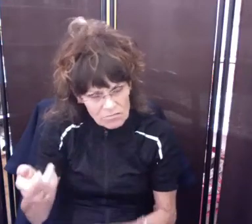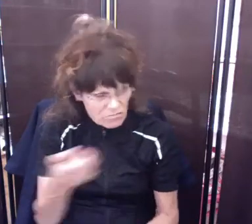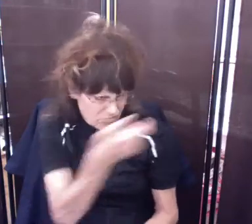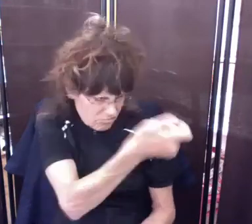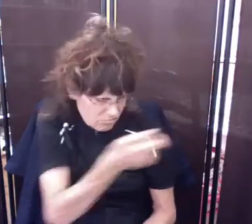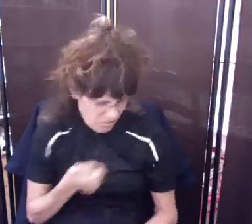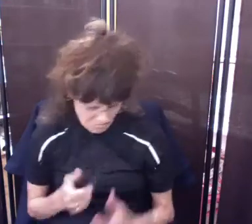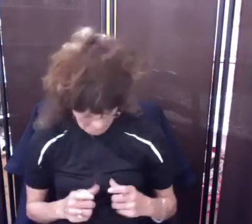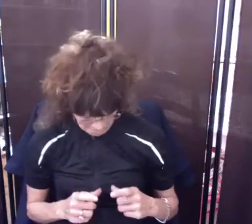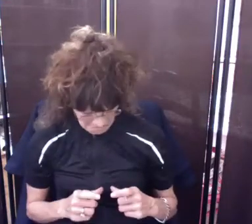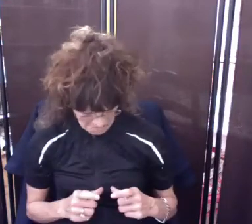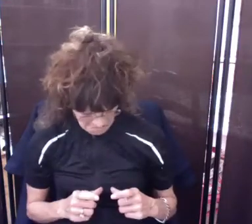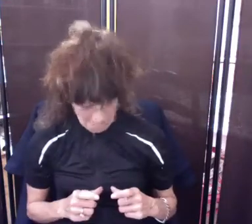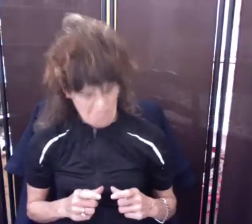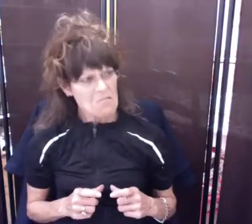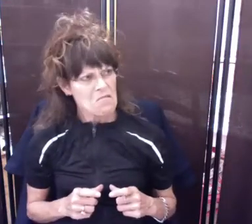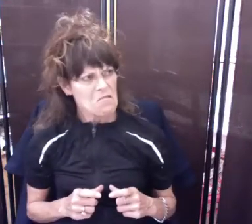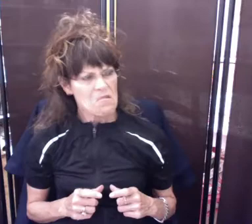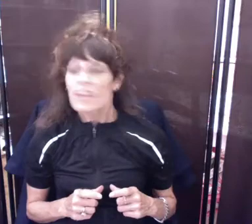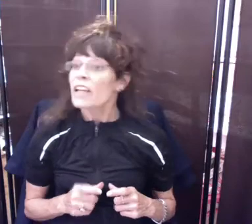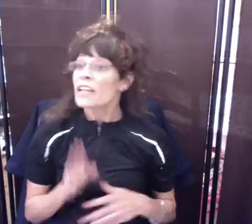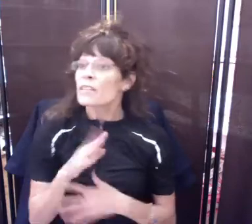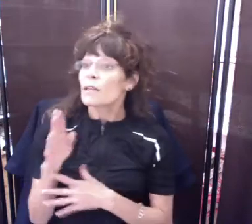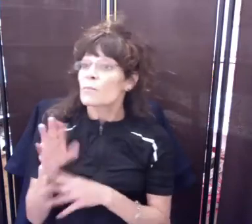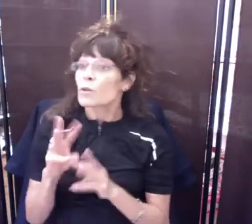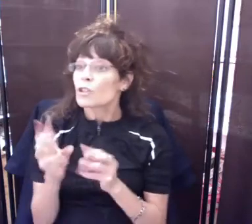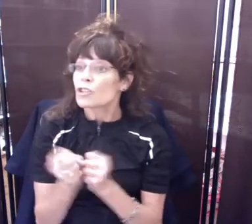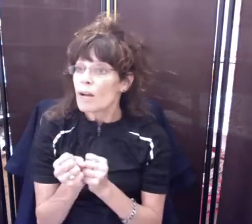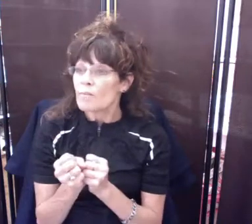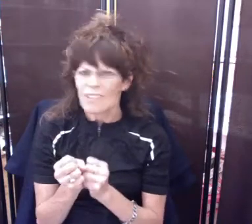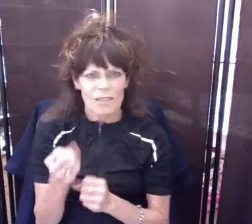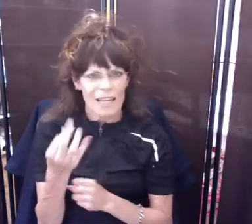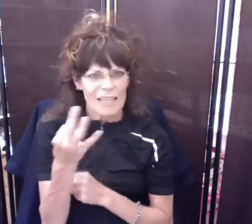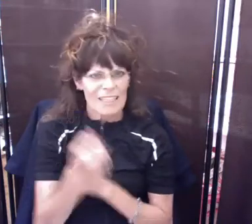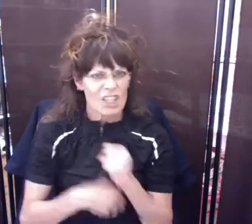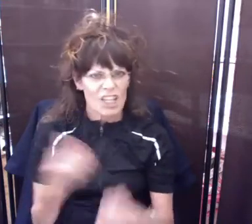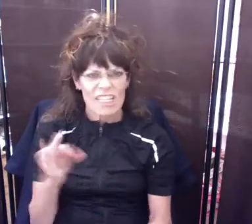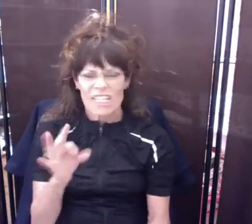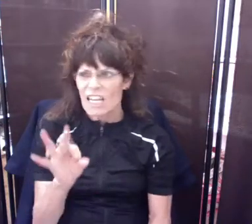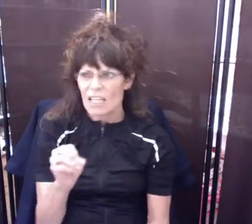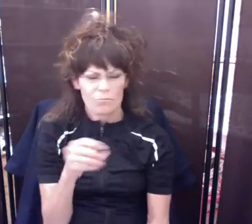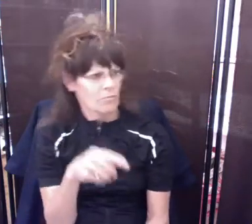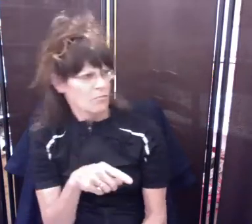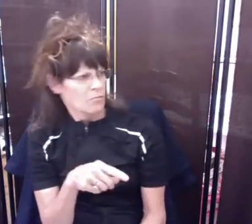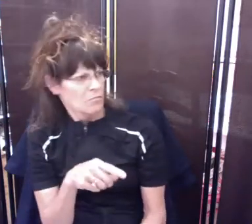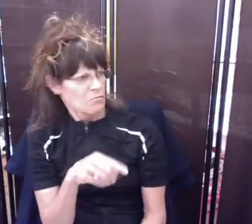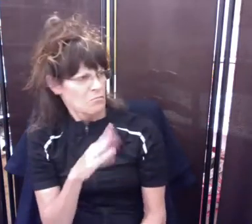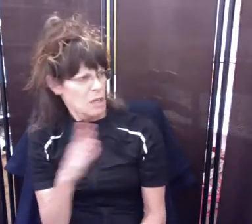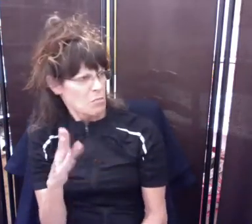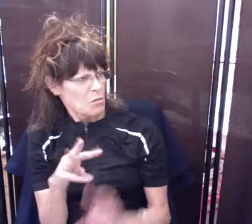He goes, it's a big book workshop. This is like 1990, right? I go, a big book workshop? I go, the book they give